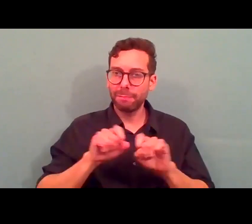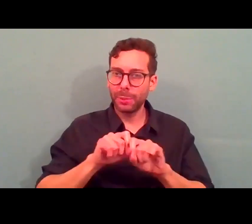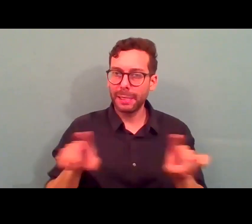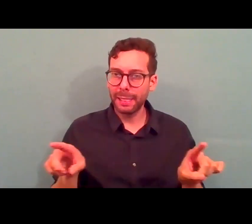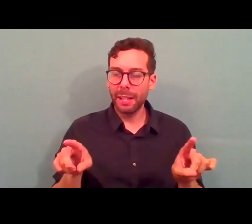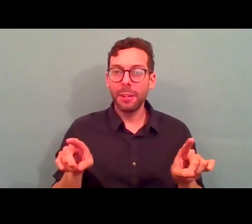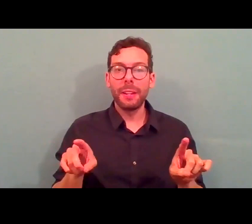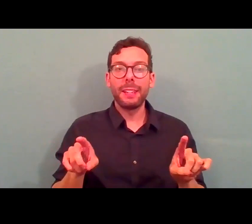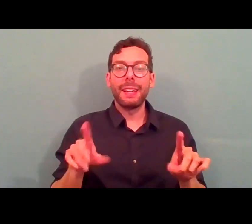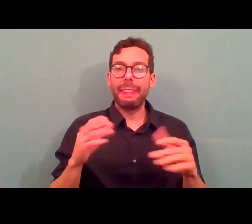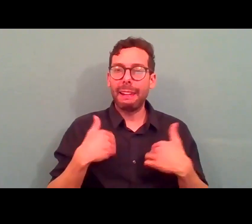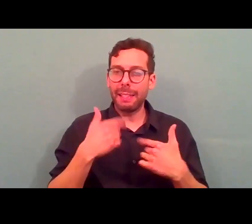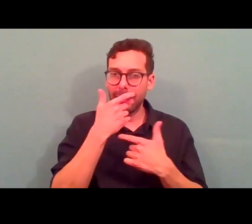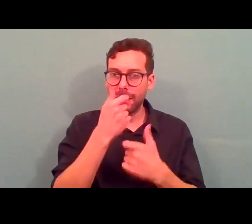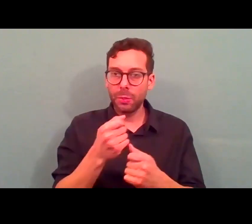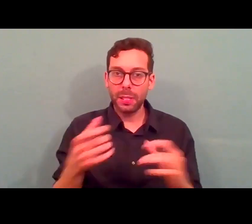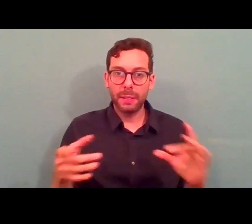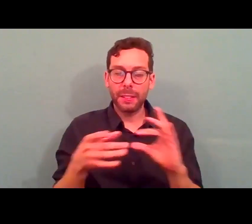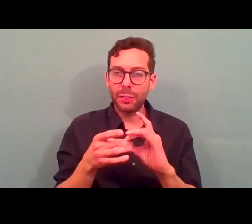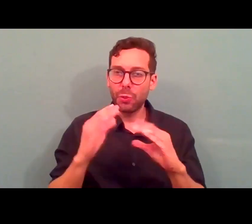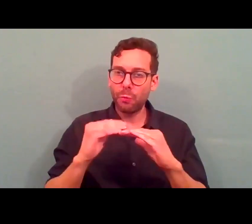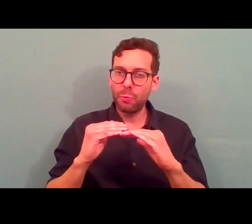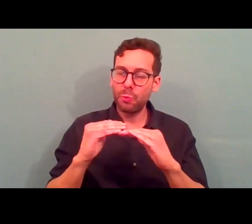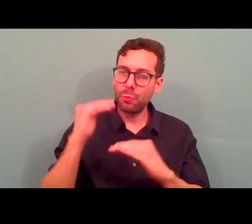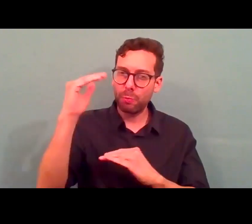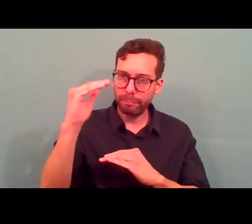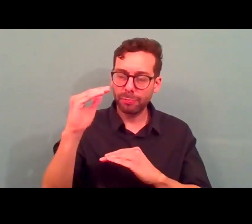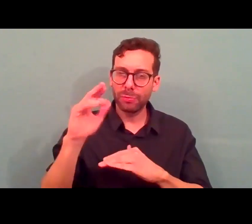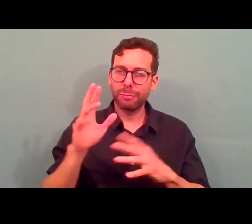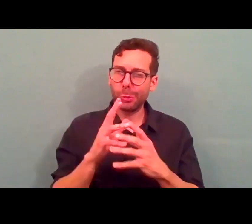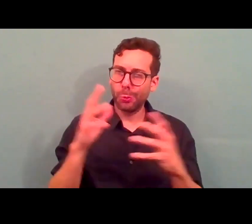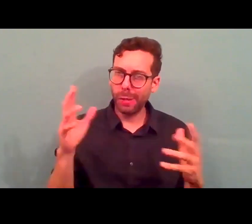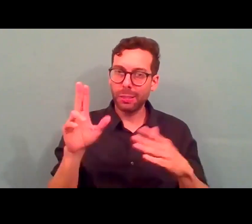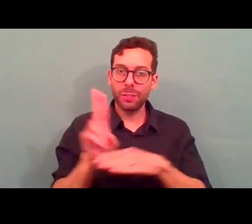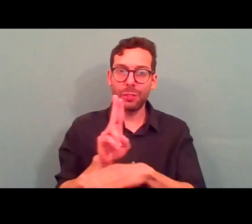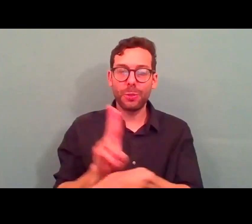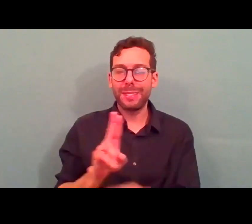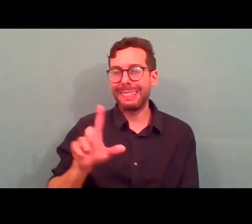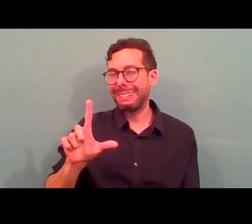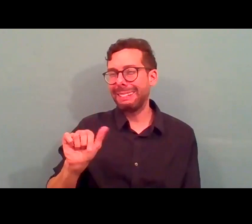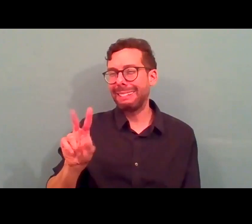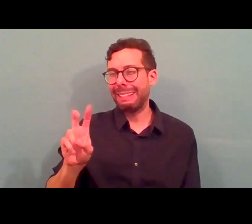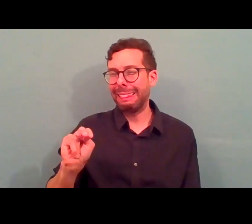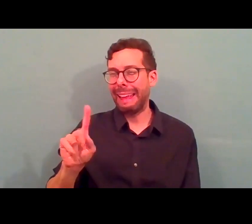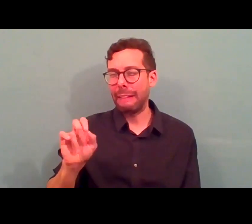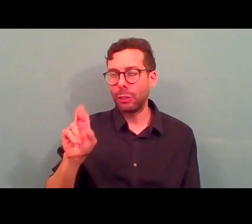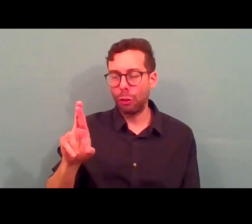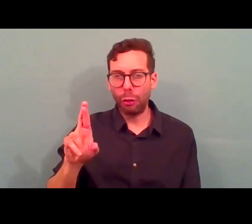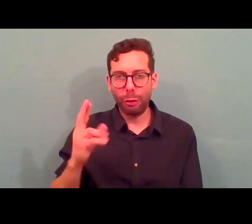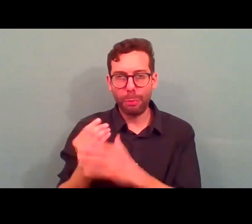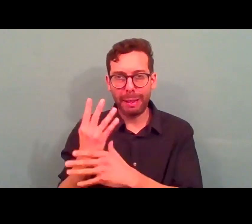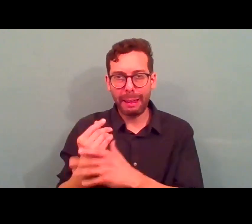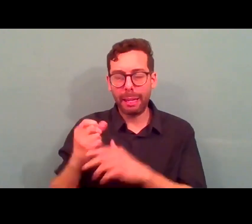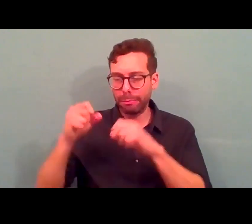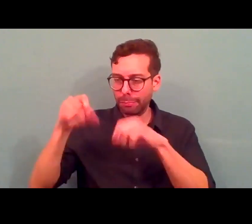interesting connections to overuse of lavender in baths and some